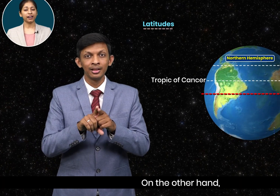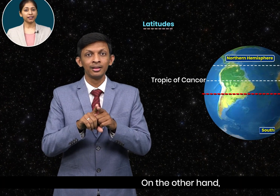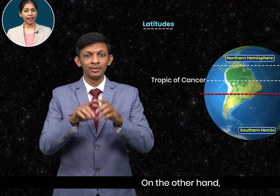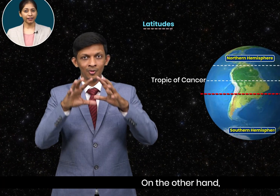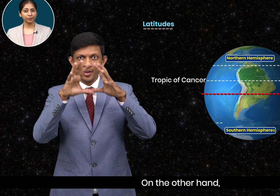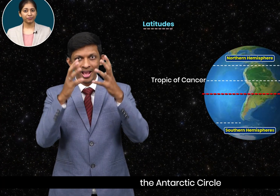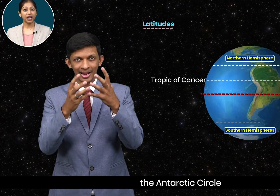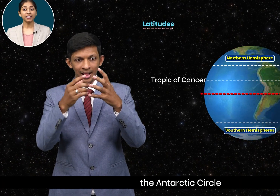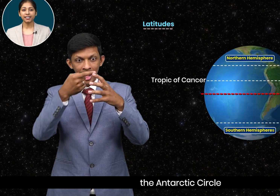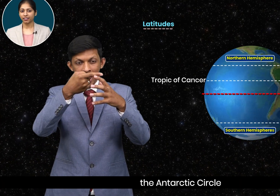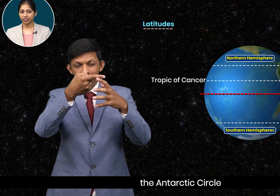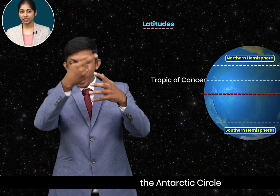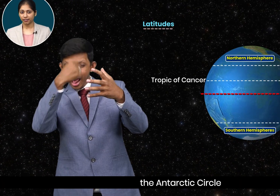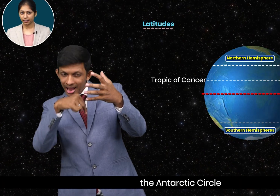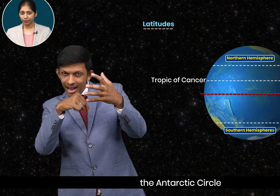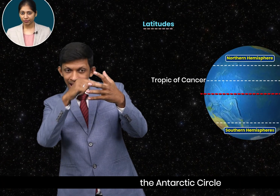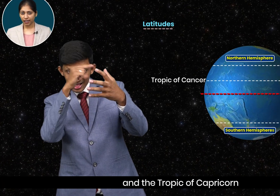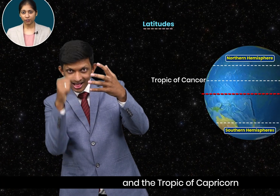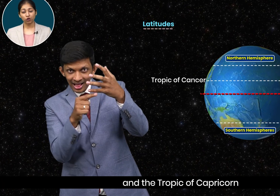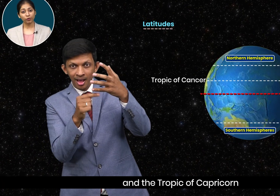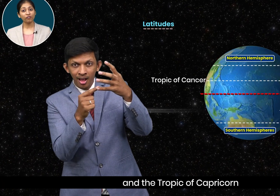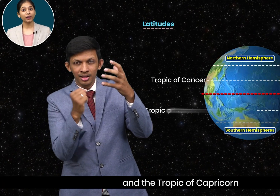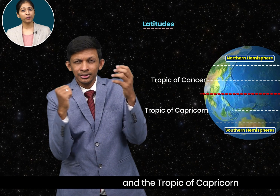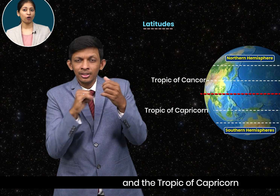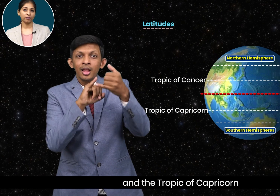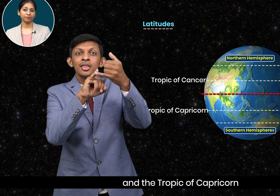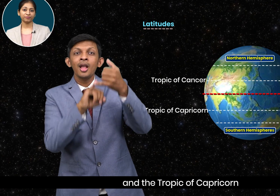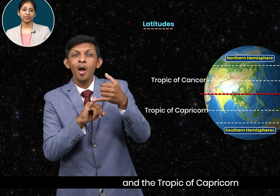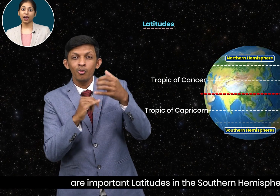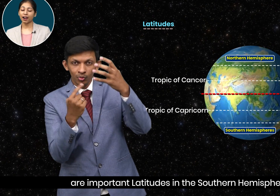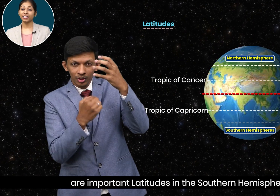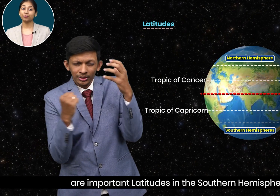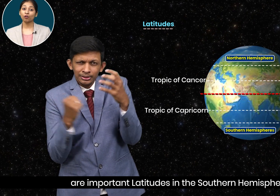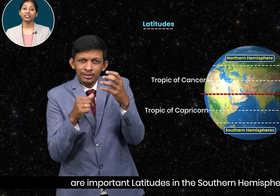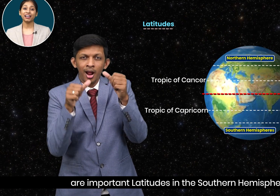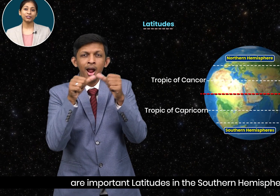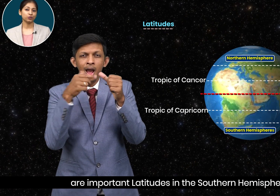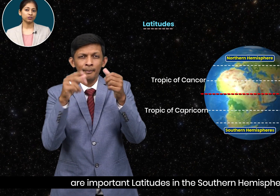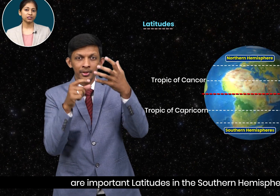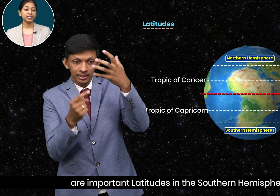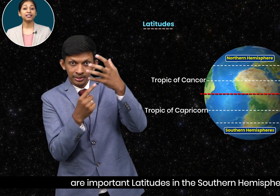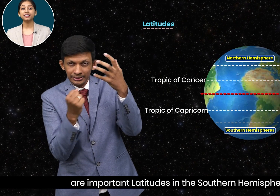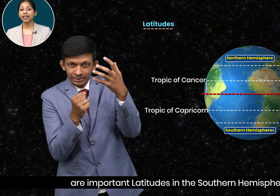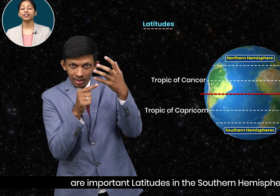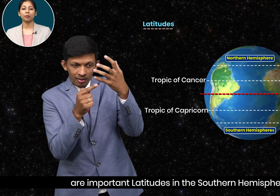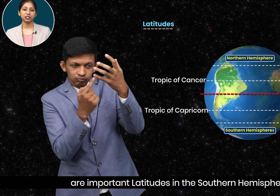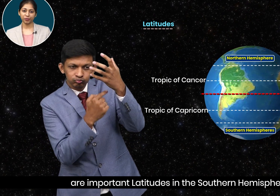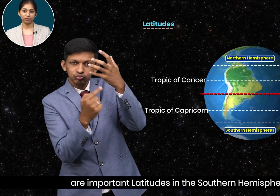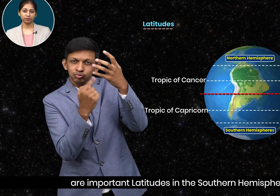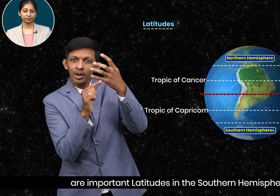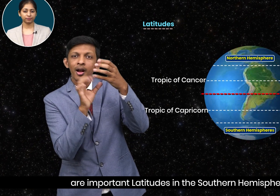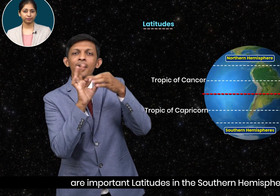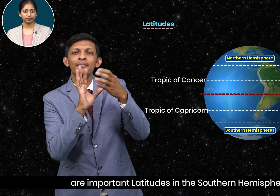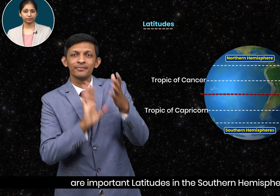On the other hand, the Antarctic Circle and the Tropic of Capricorn are important latitudes in the southern